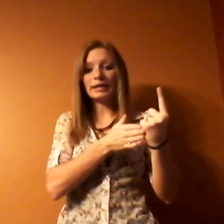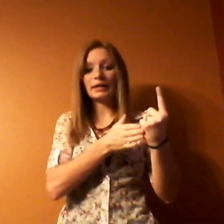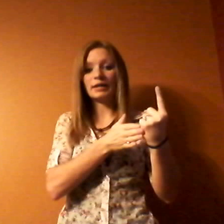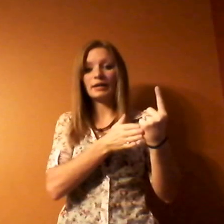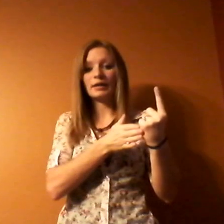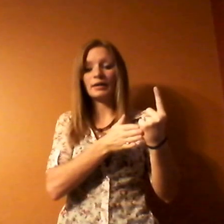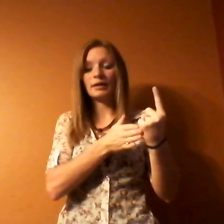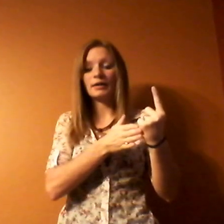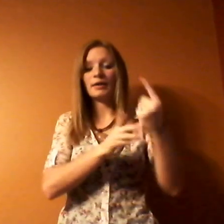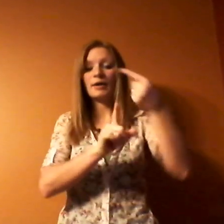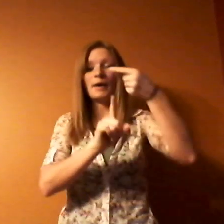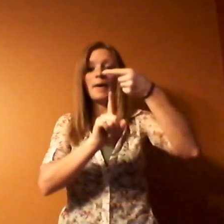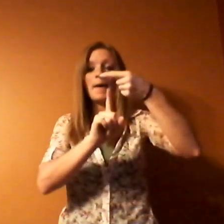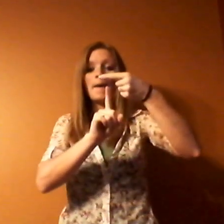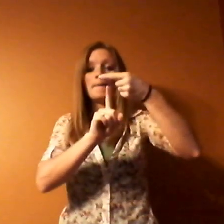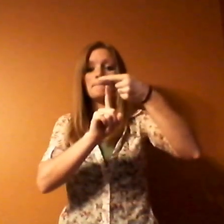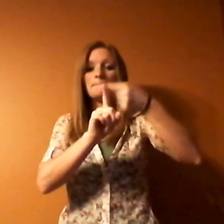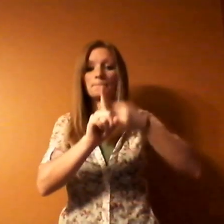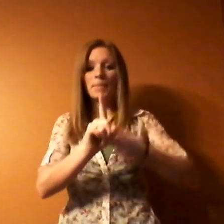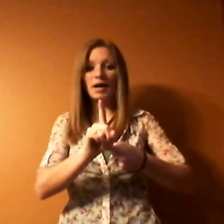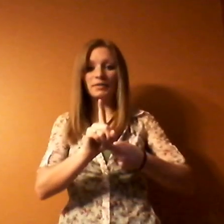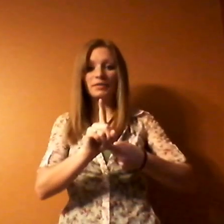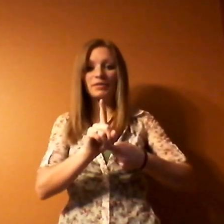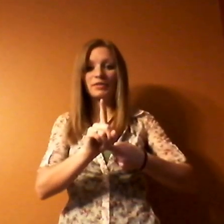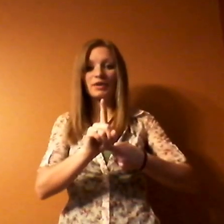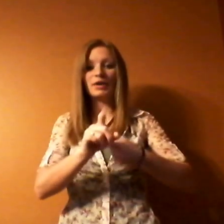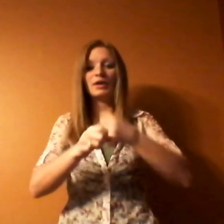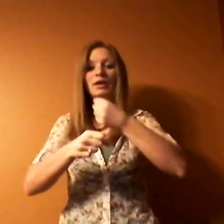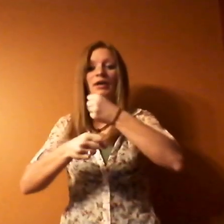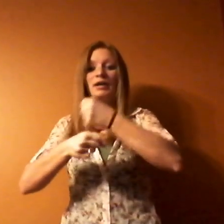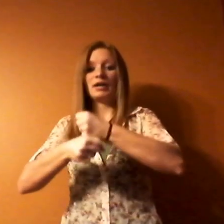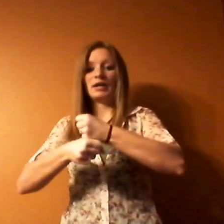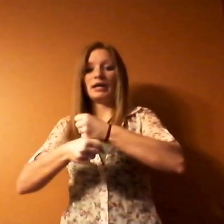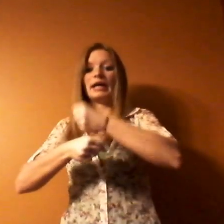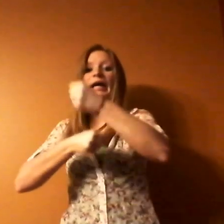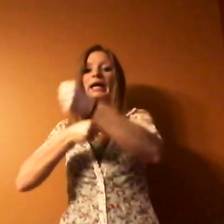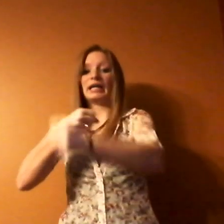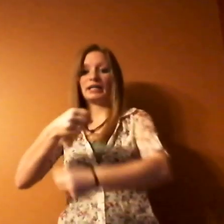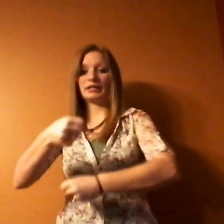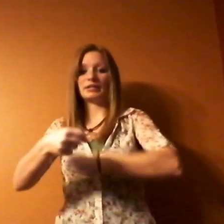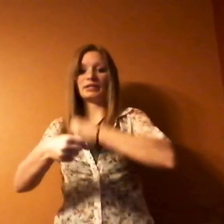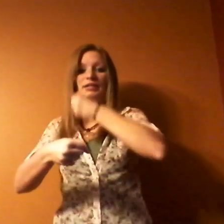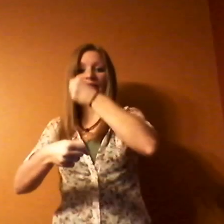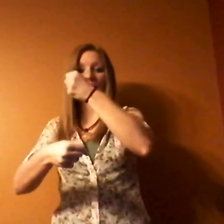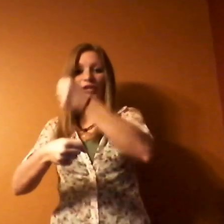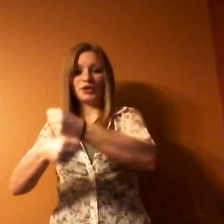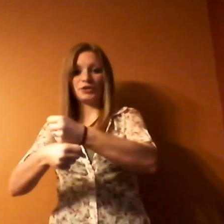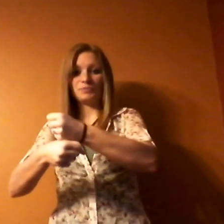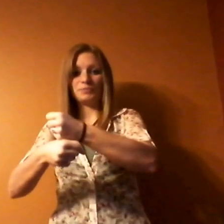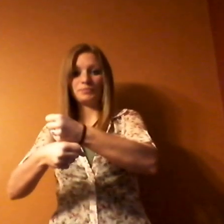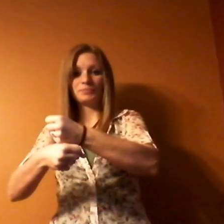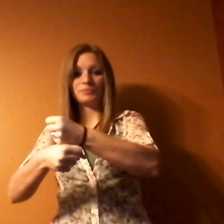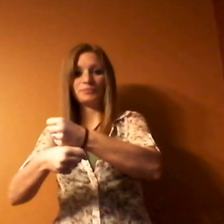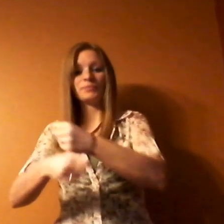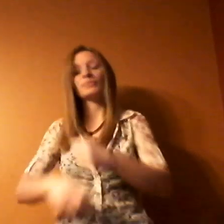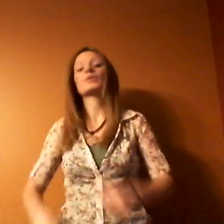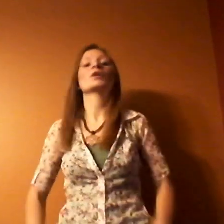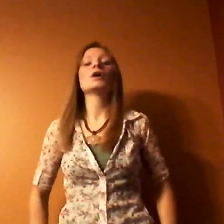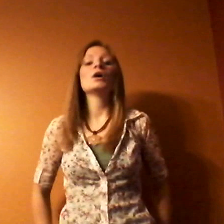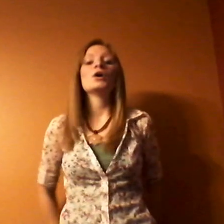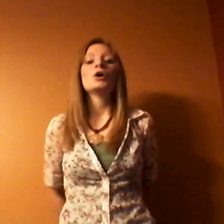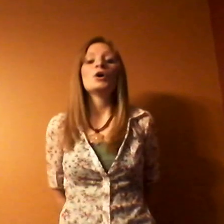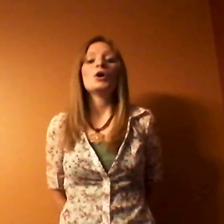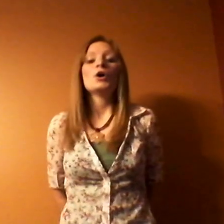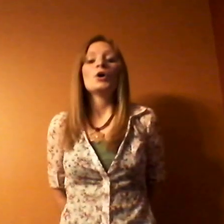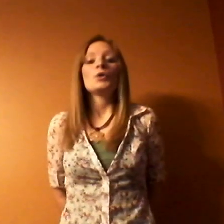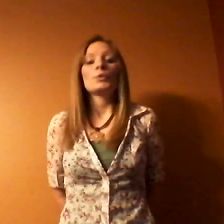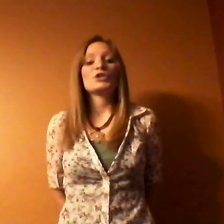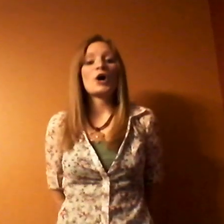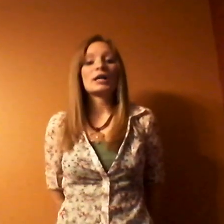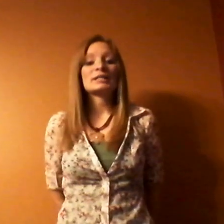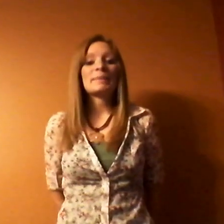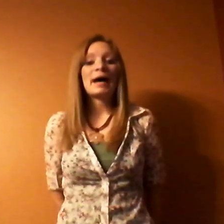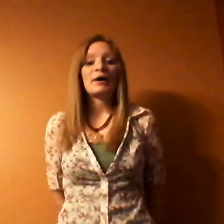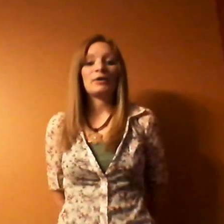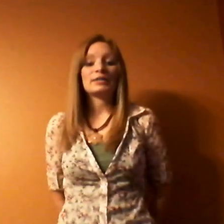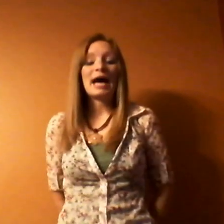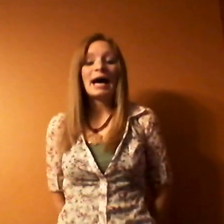week, month, and year. We talked about times